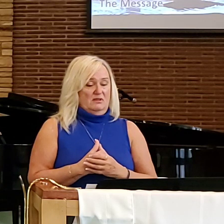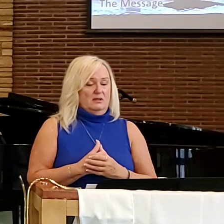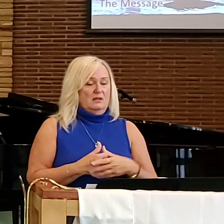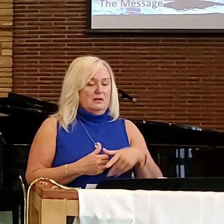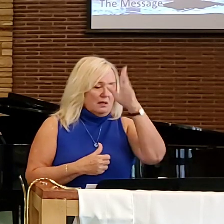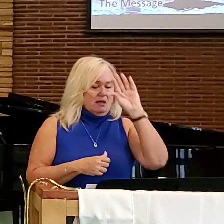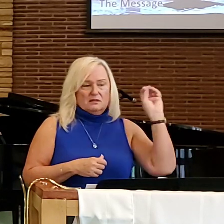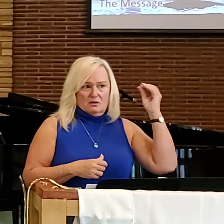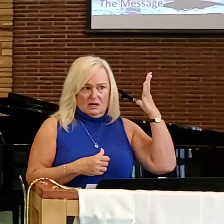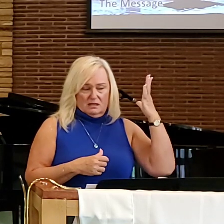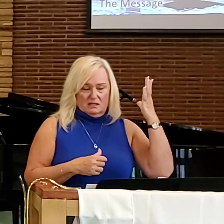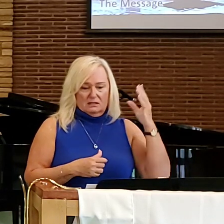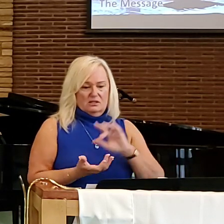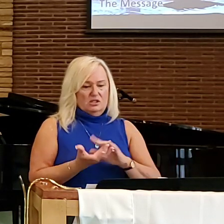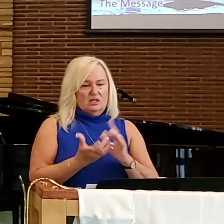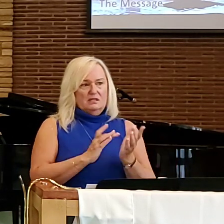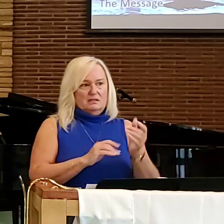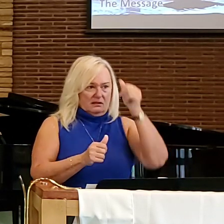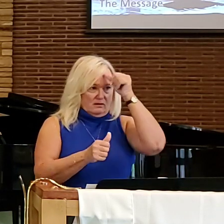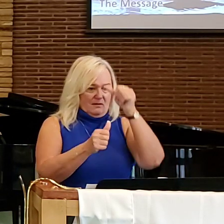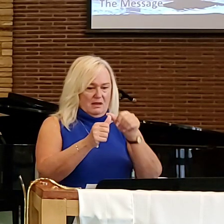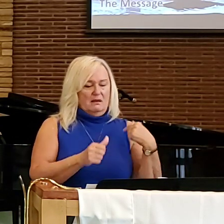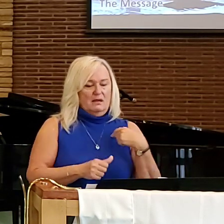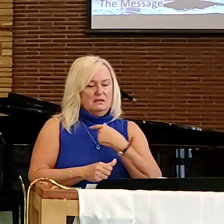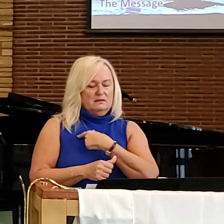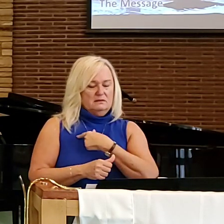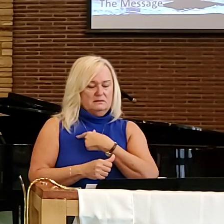God's grace, Jesus is reminding us,